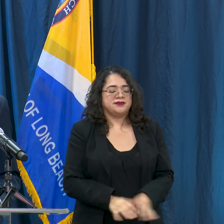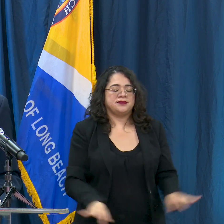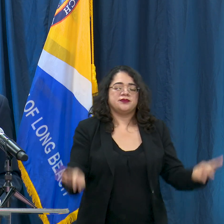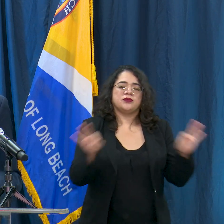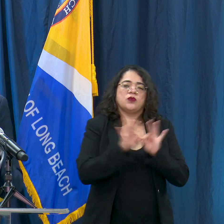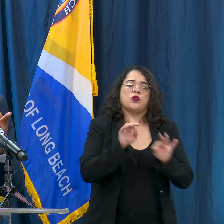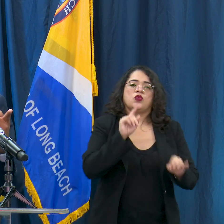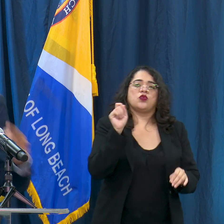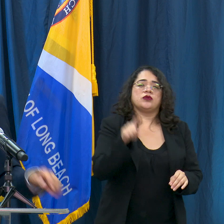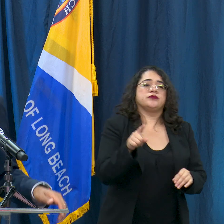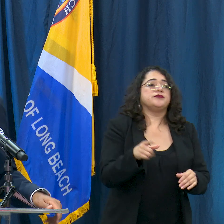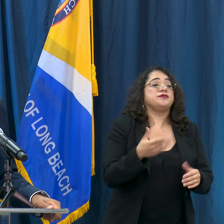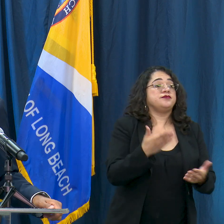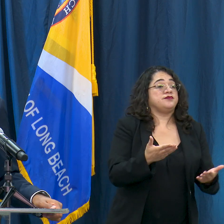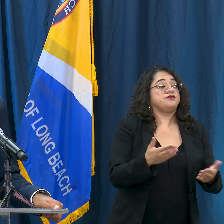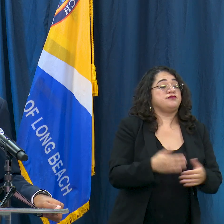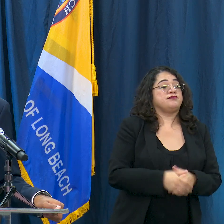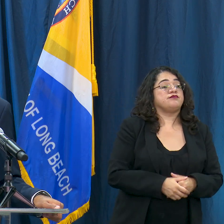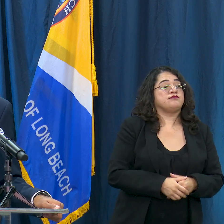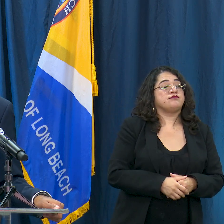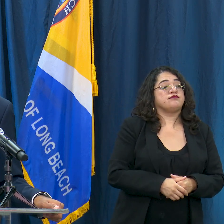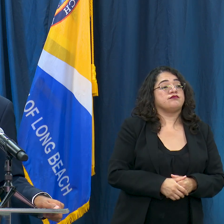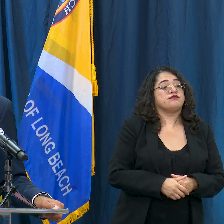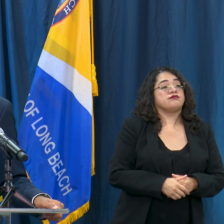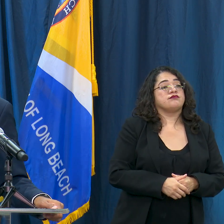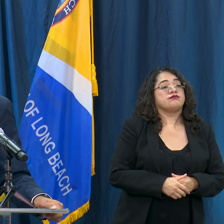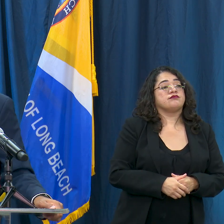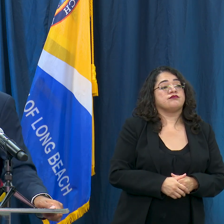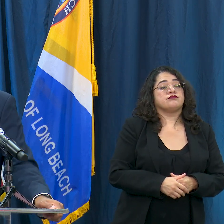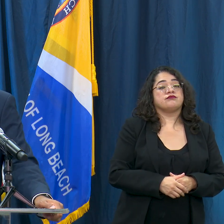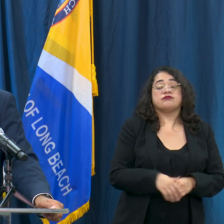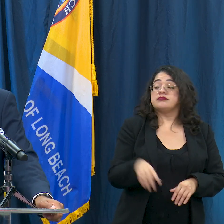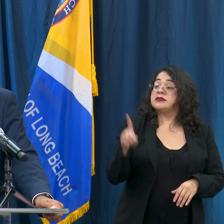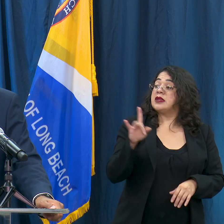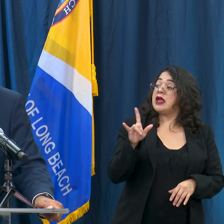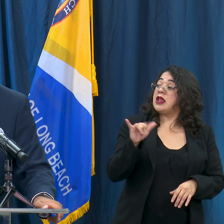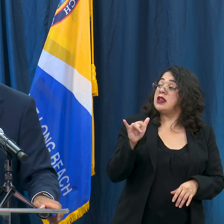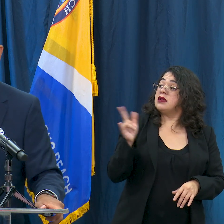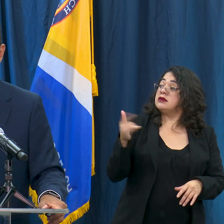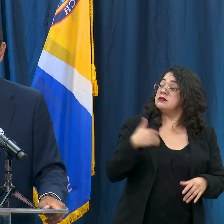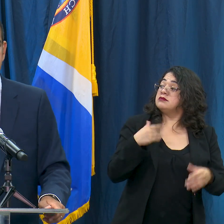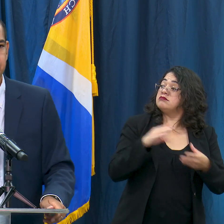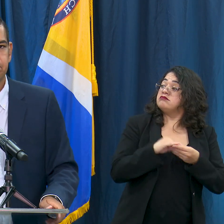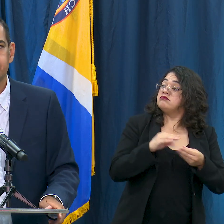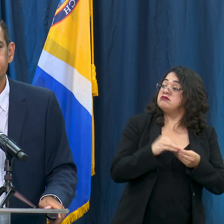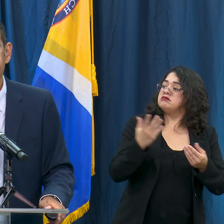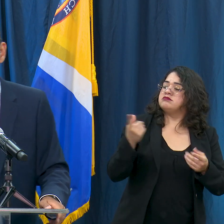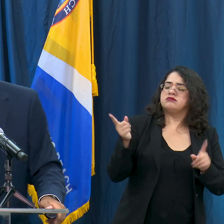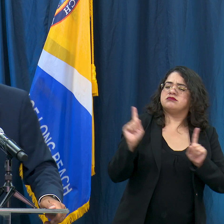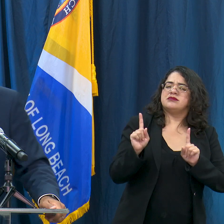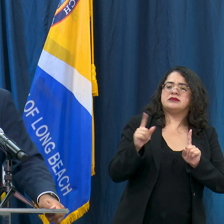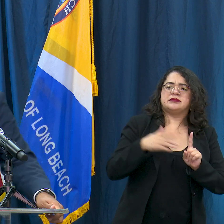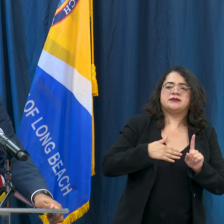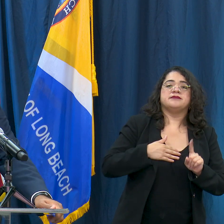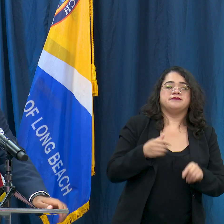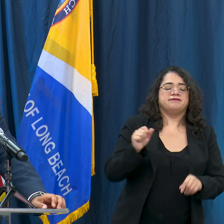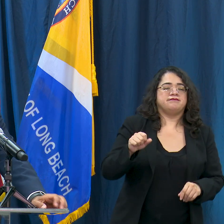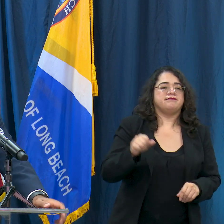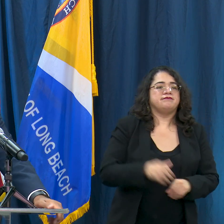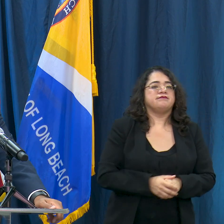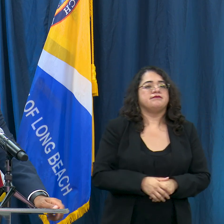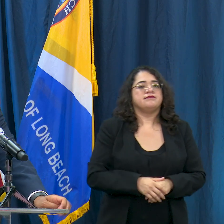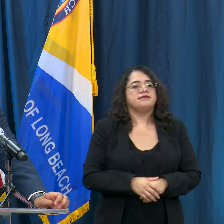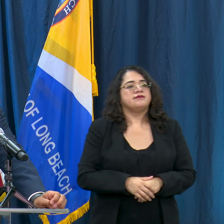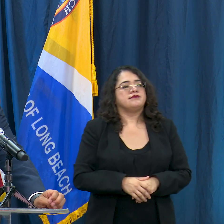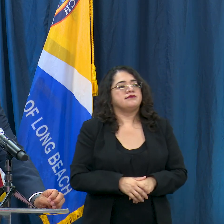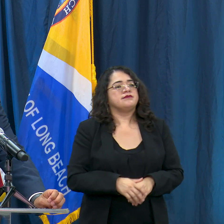question. And then we can take any questions. And Kelly, I'm sure a lot of these are probably for you, so why don't you come on over? Thank you, Mayor. The first